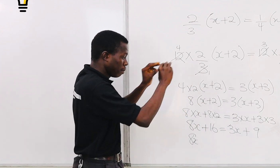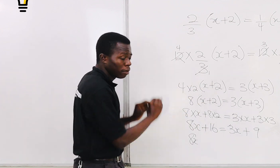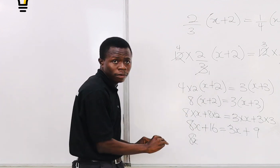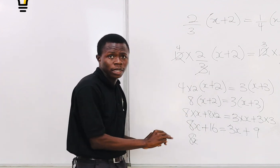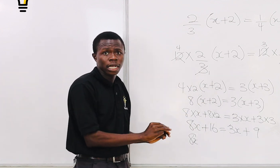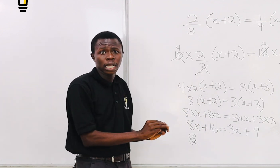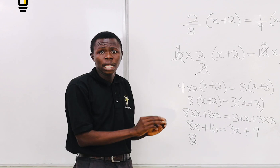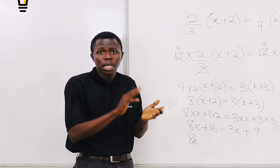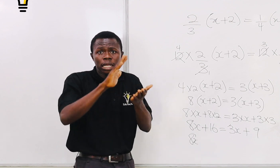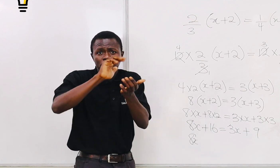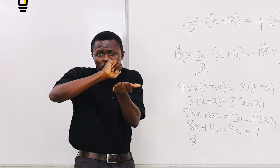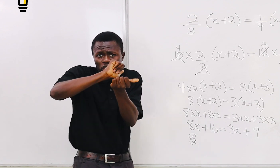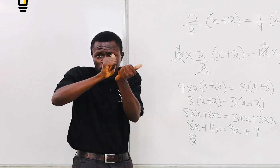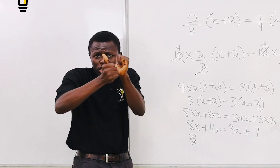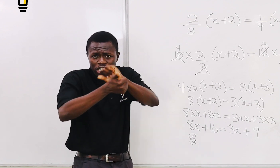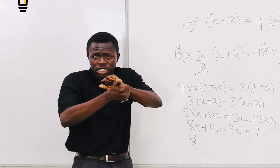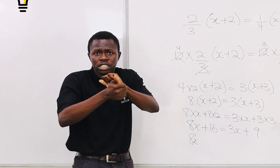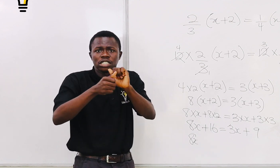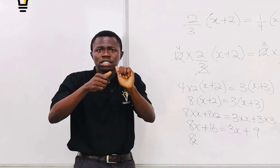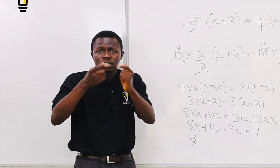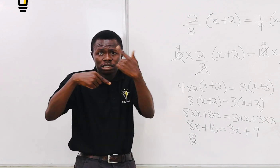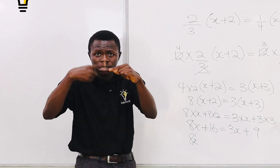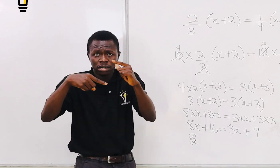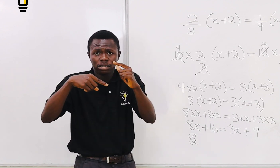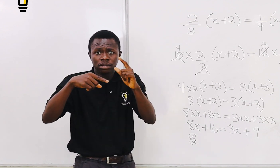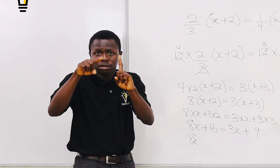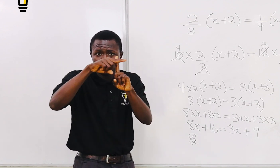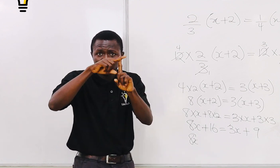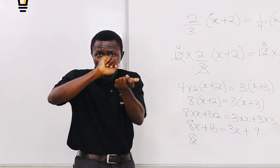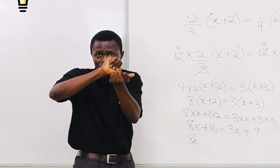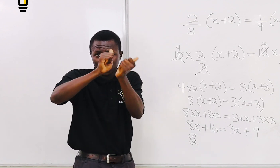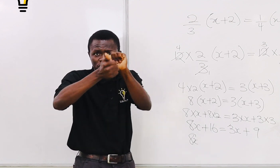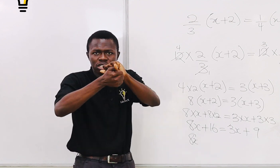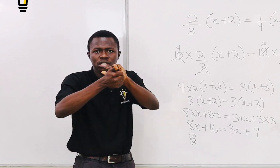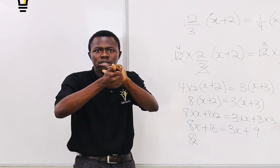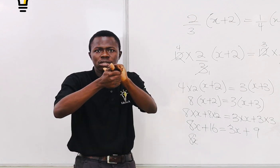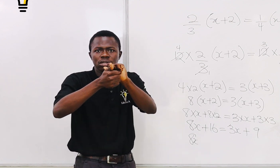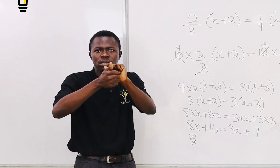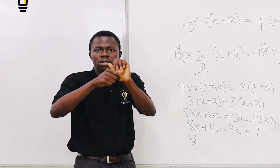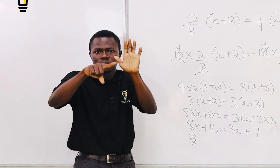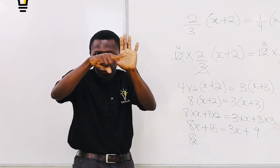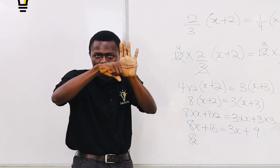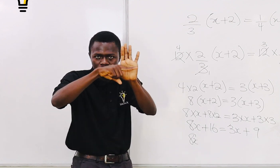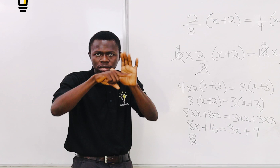So positive 3x moves to the left hand side, and then the sign will change from positive to negative.